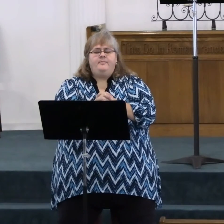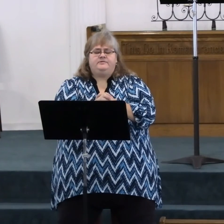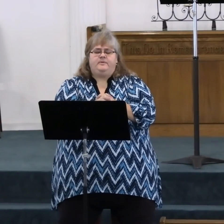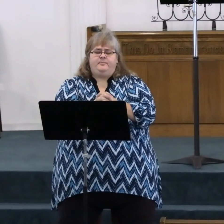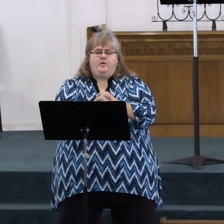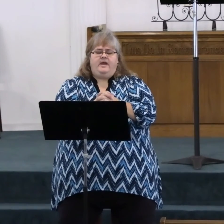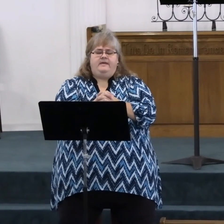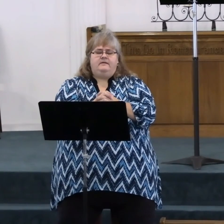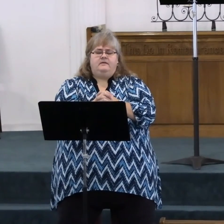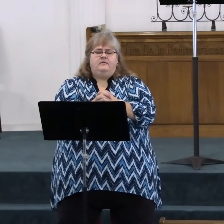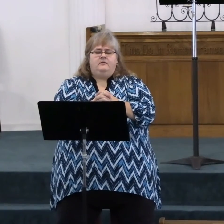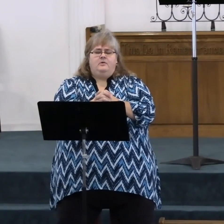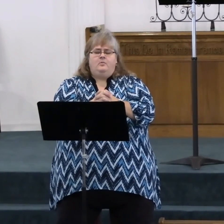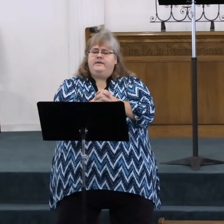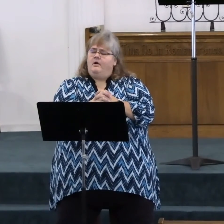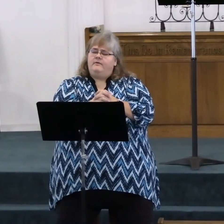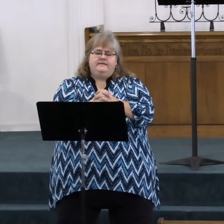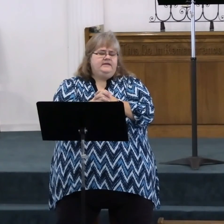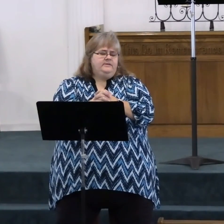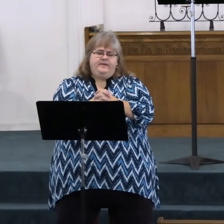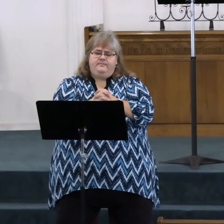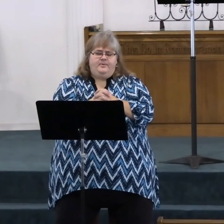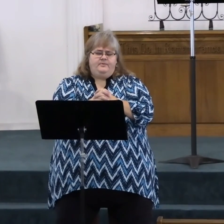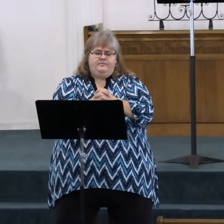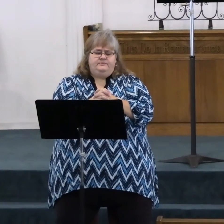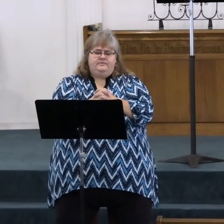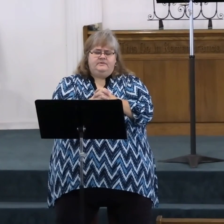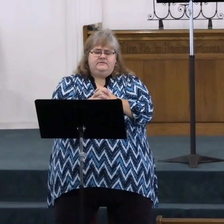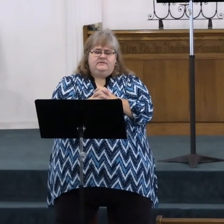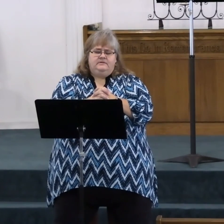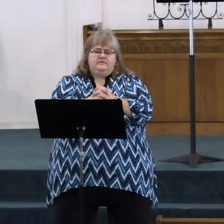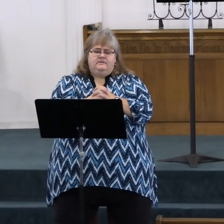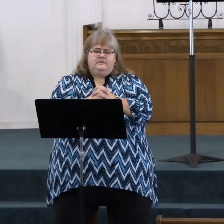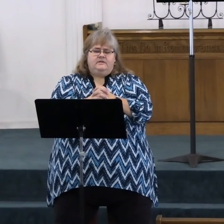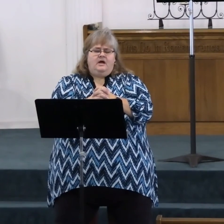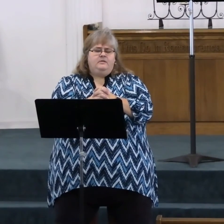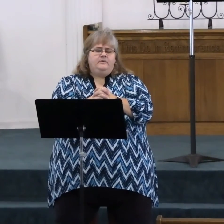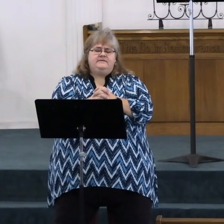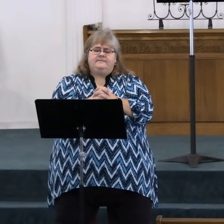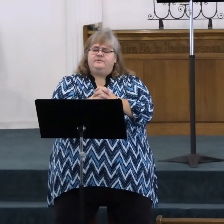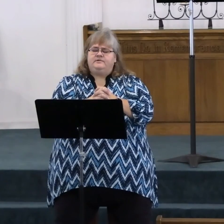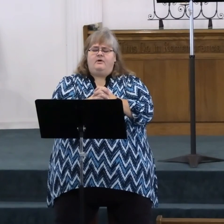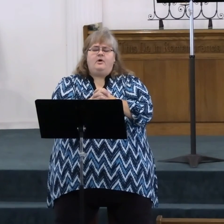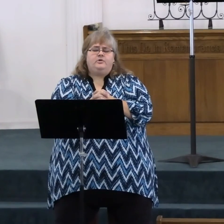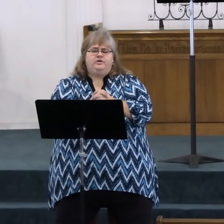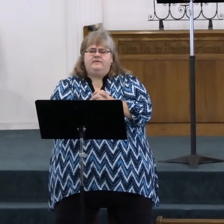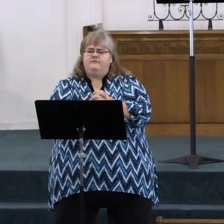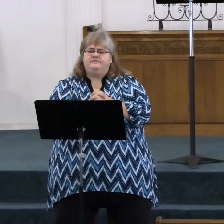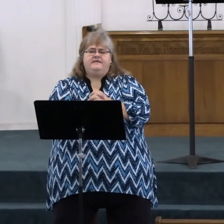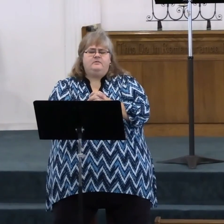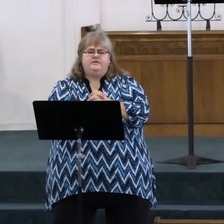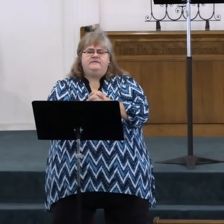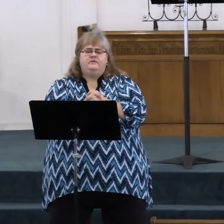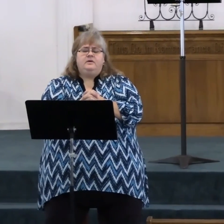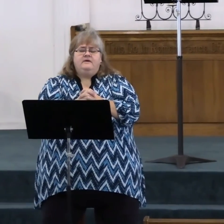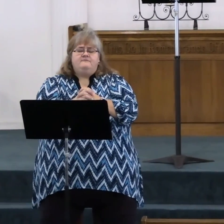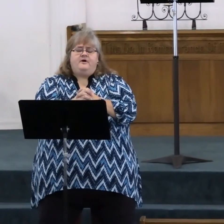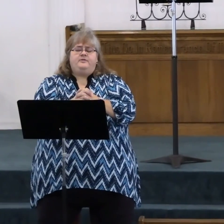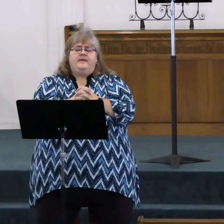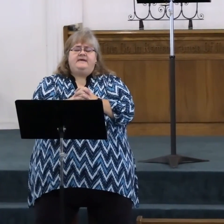us, we pray. We are a needy people, God, and we just want to honor you in everything that we do. Father, may I